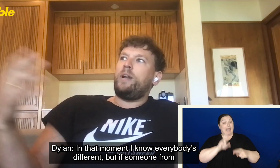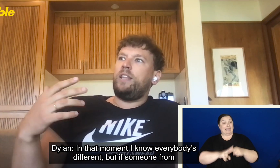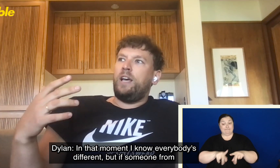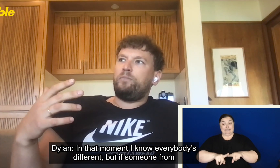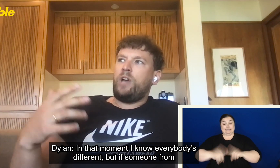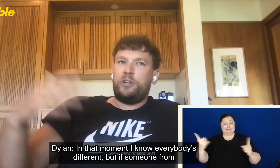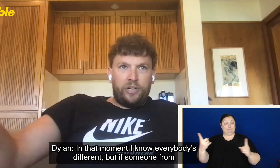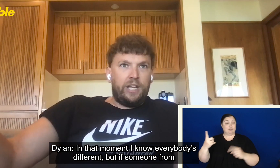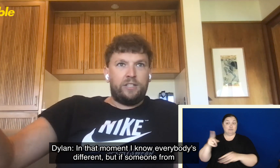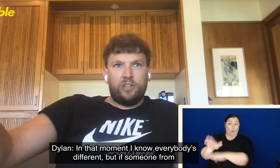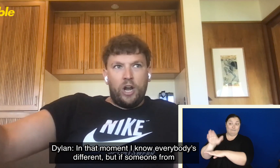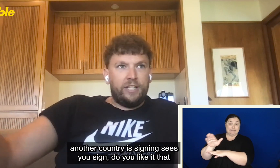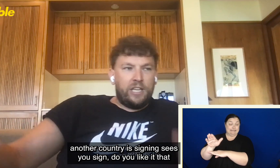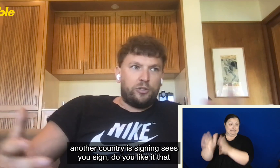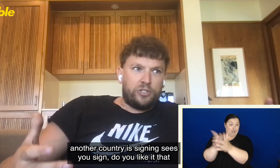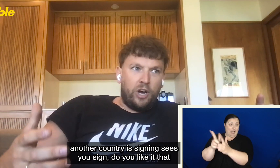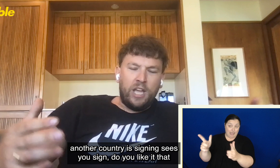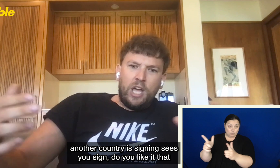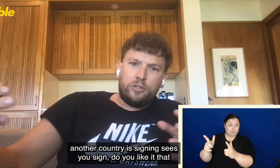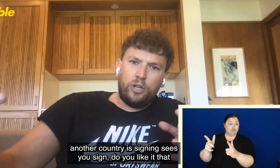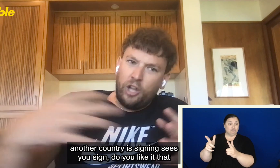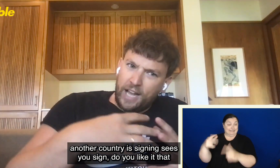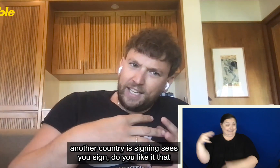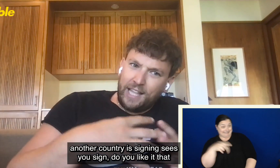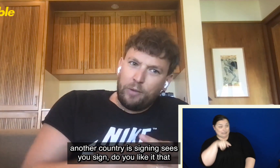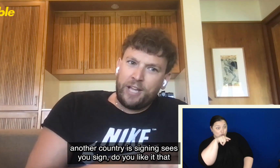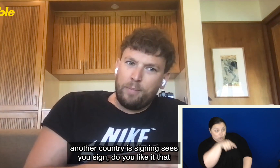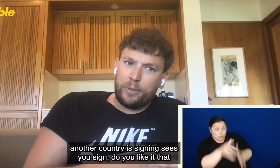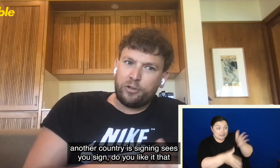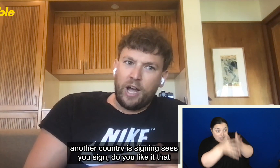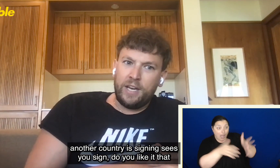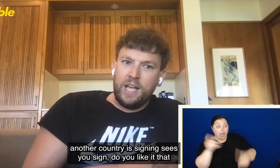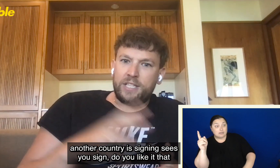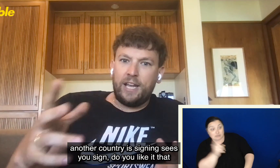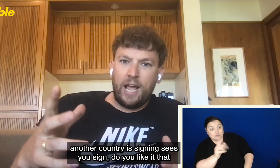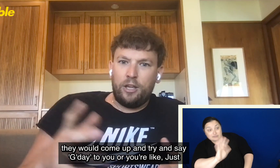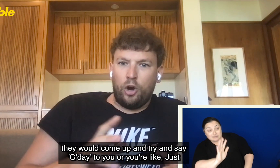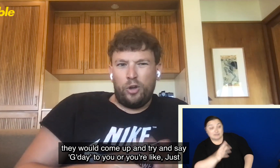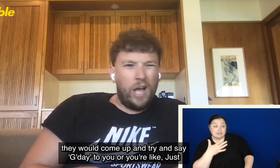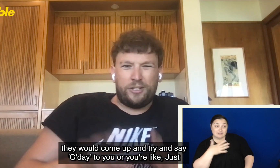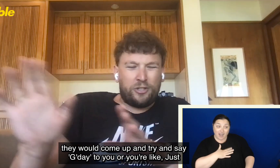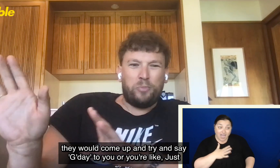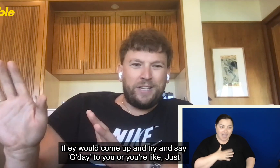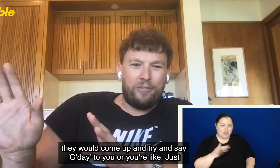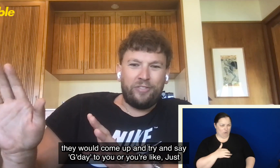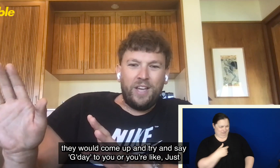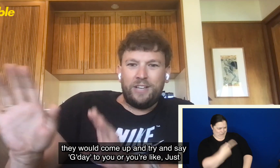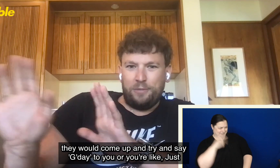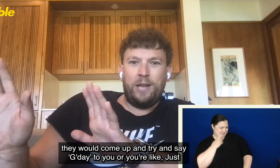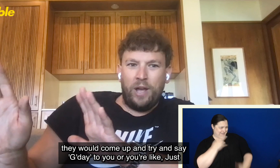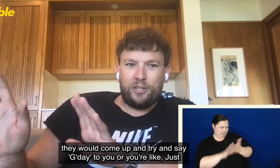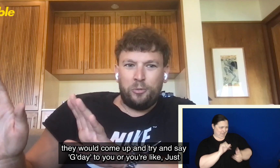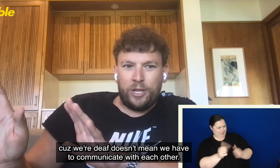if someone from another country is signing, sees you sign, do you like it that they would come up and try and say good day to you? Or are you like, just because we're